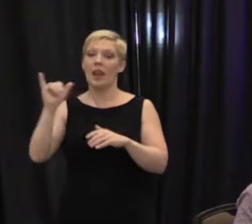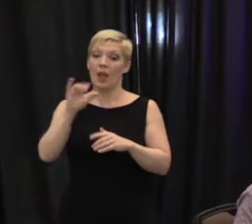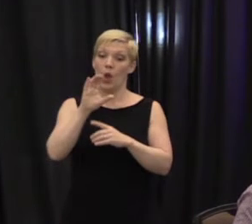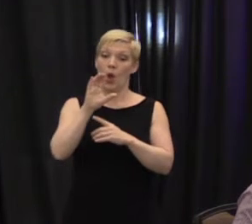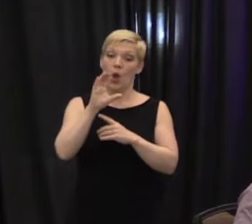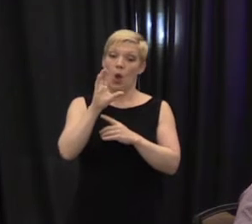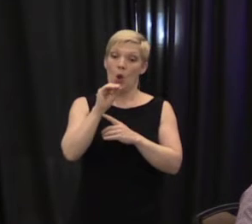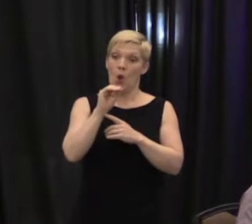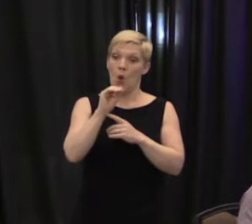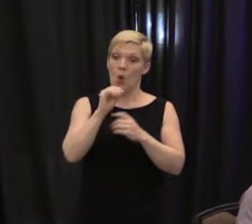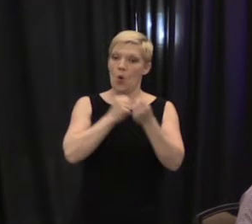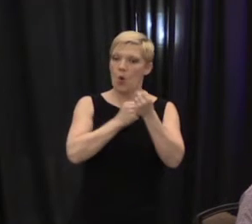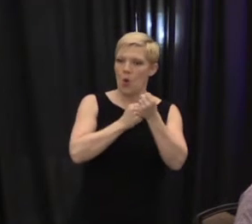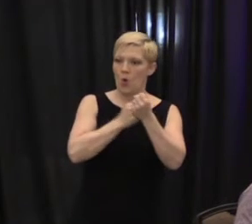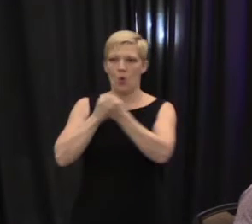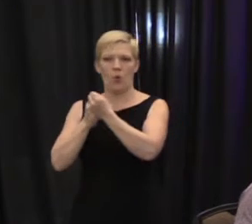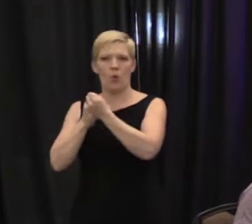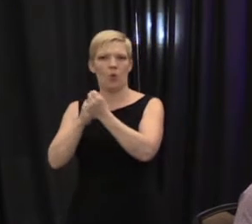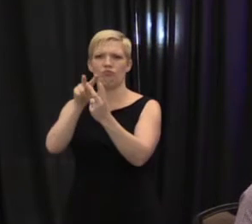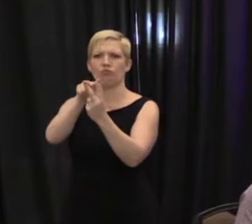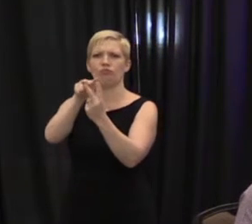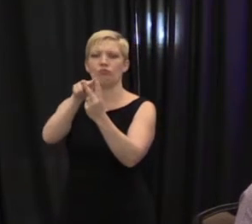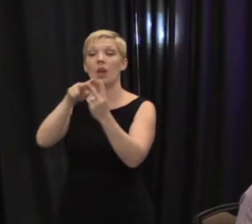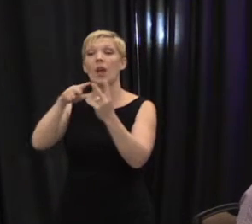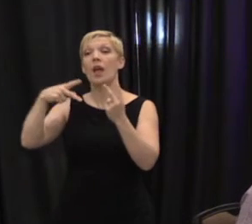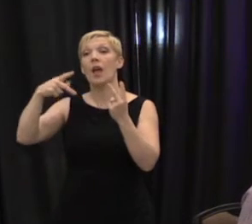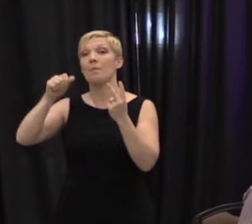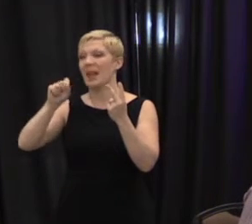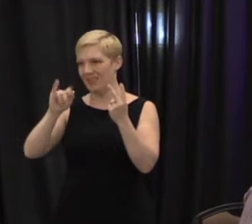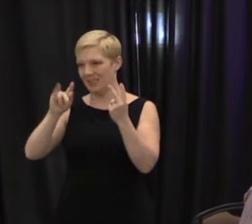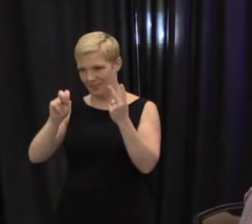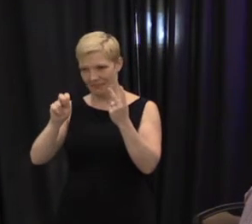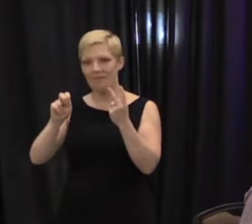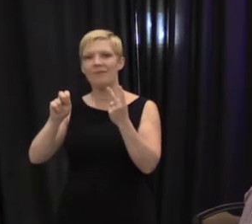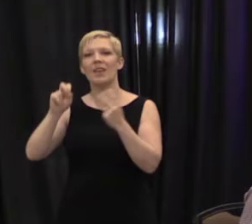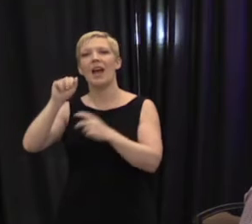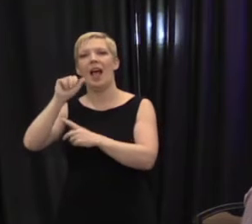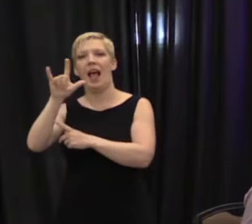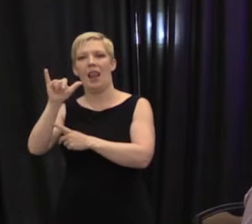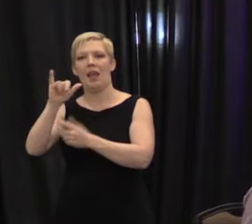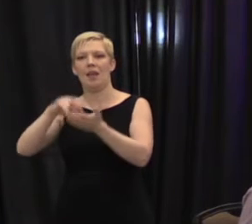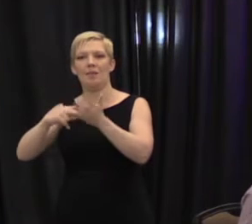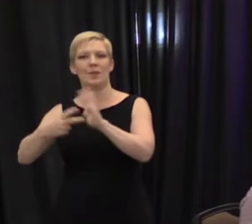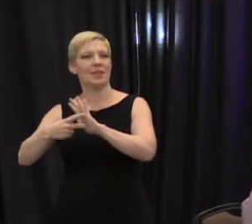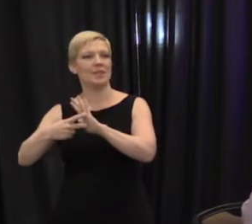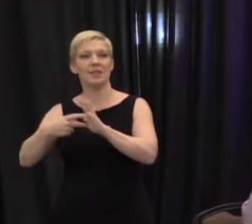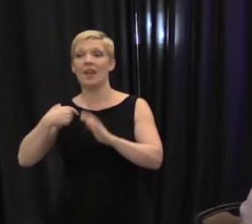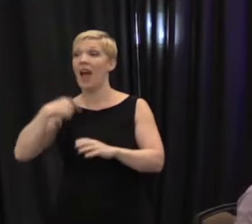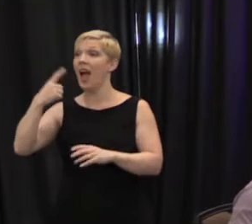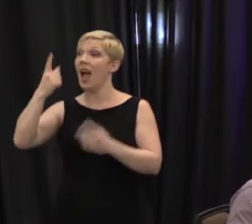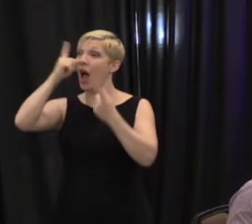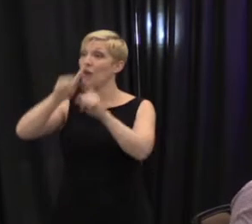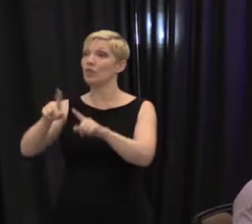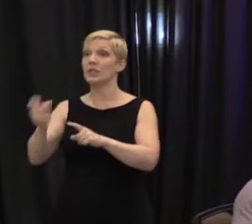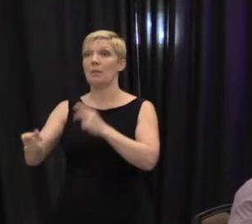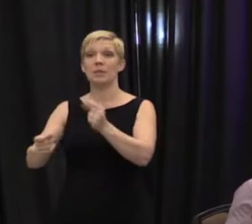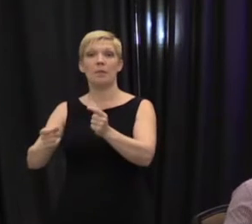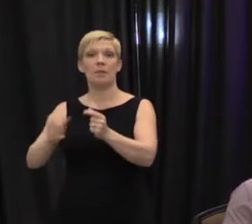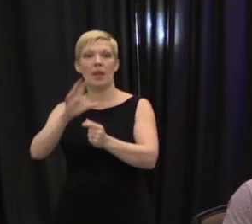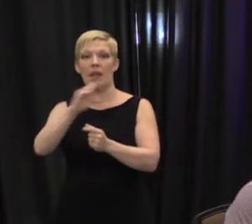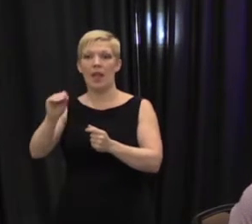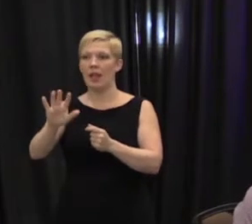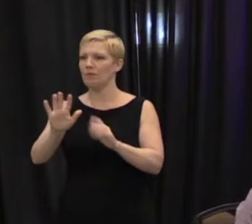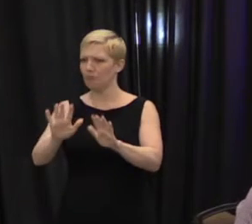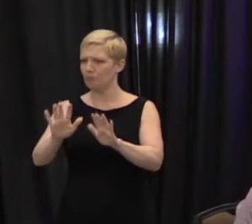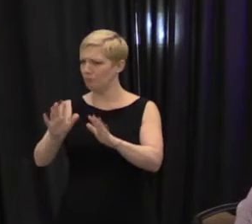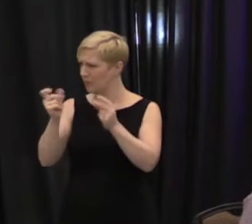co-conspirator, because allyship is very passive. Allyship doesn't require much but saying, I agree, snap, snap, which is cute. Please keep